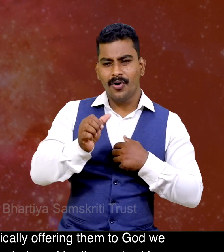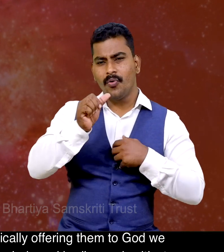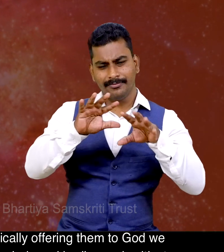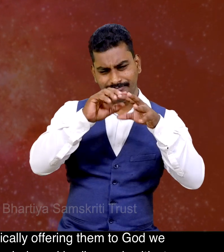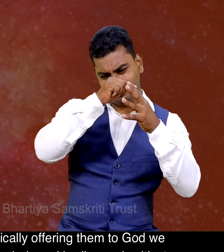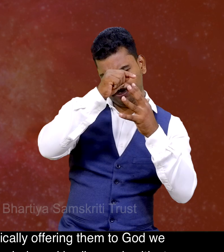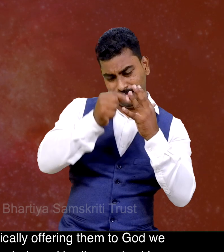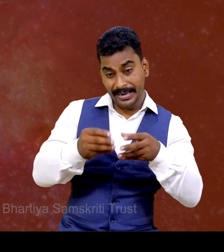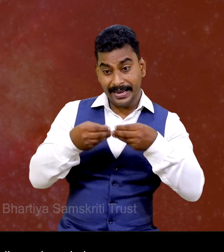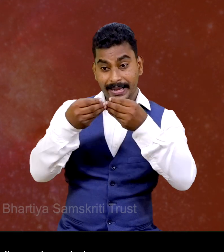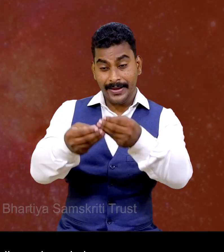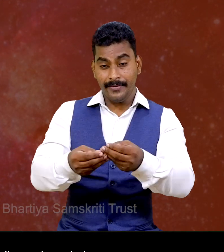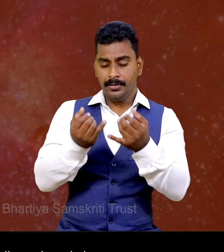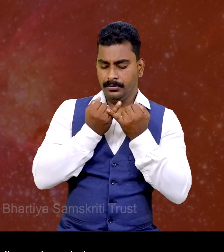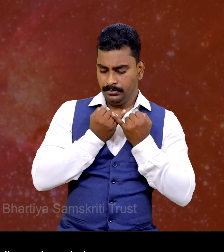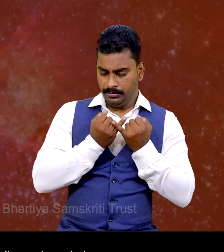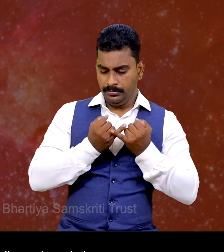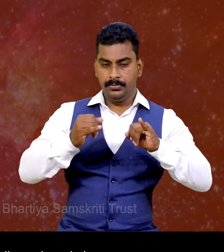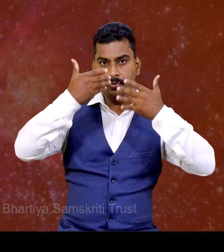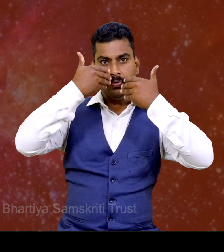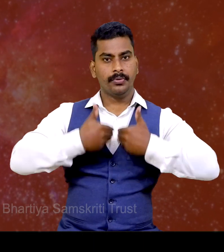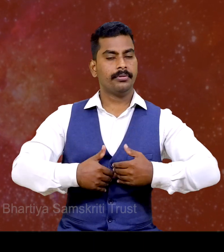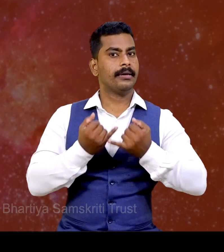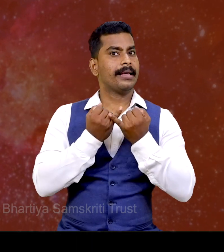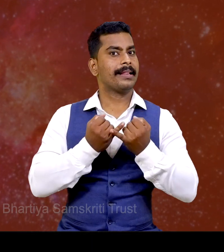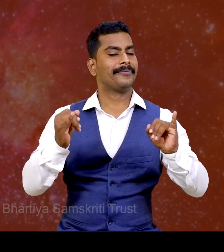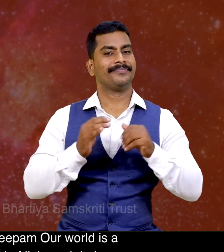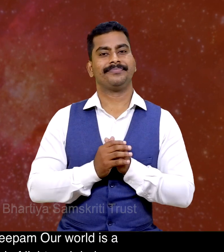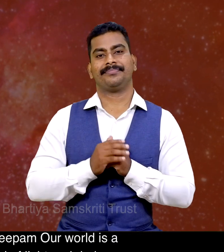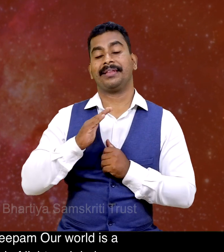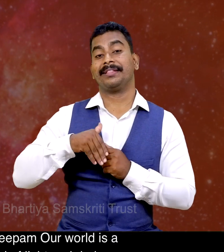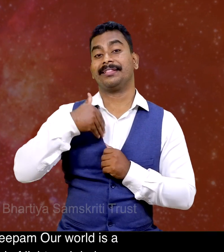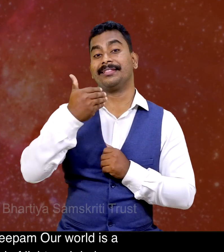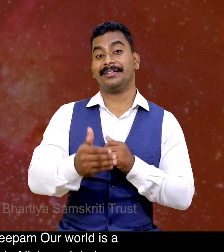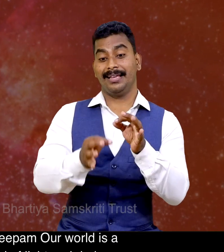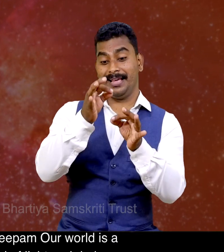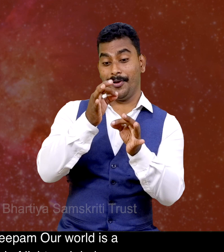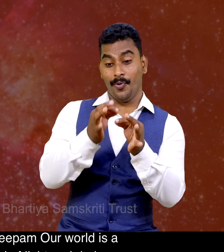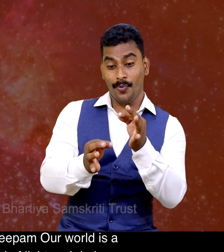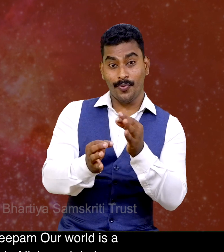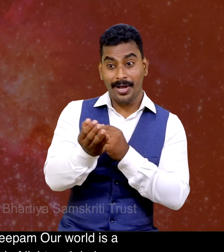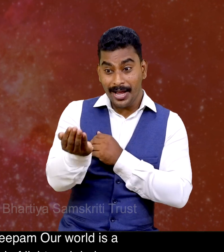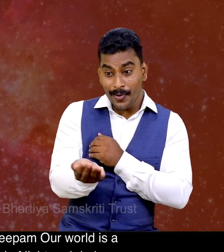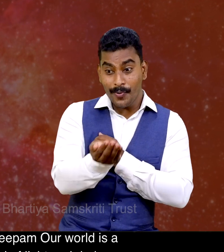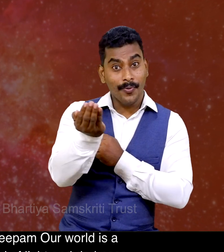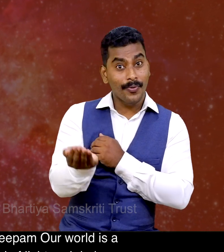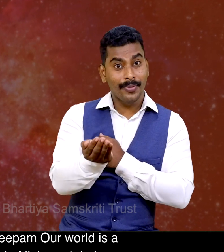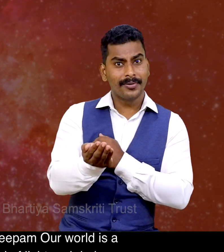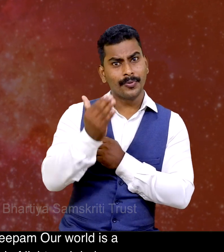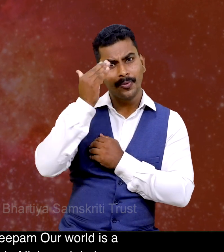and cultivate discerning wisdom. Deepam. Our world is a world of light